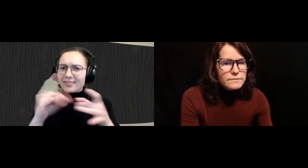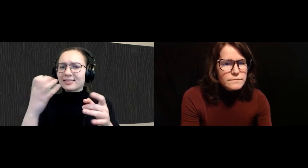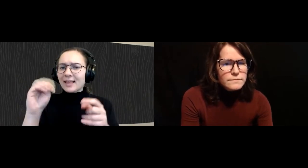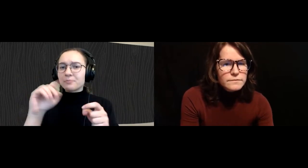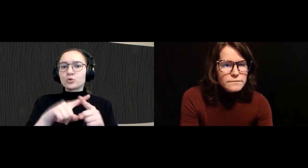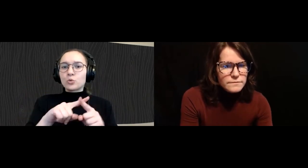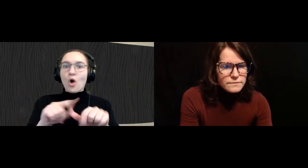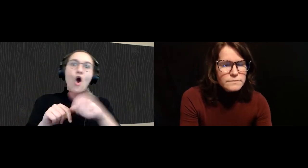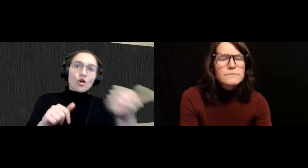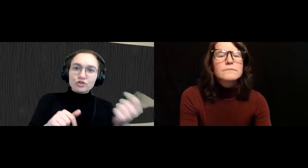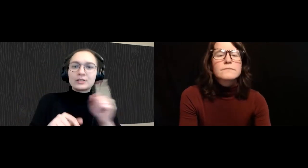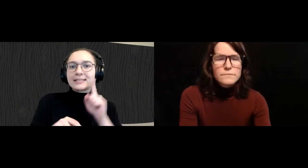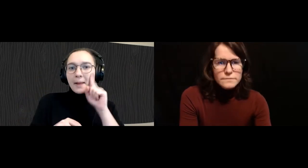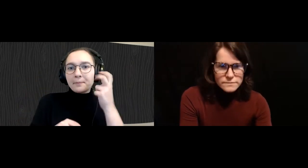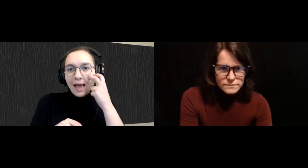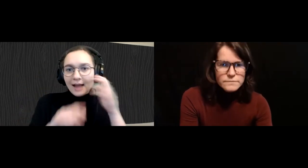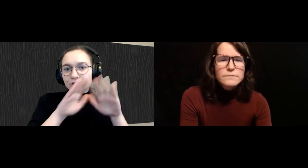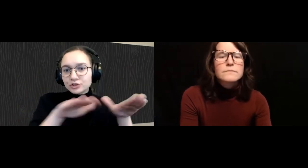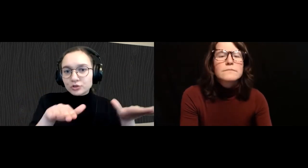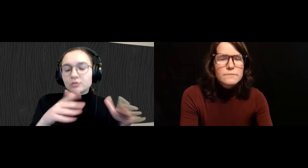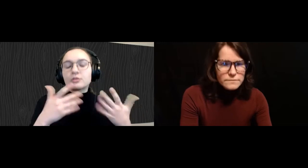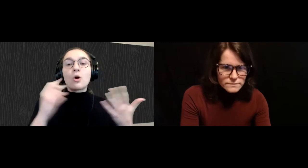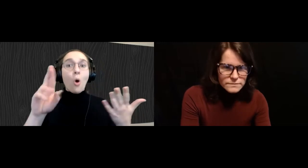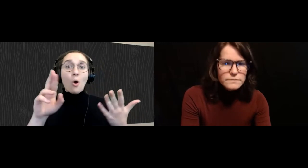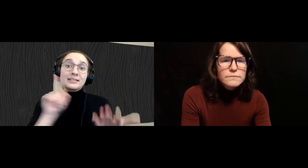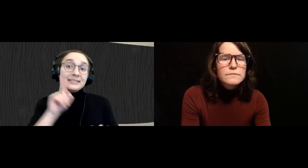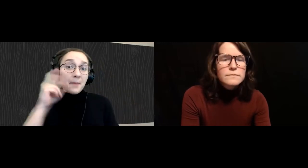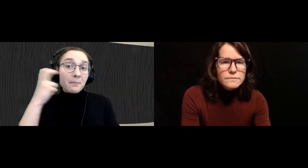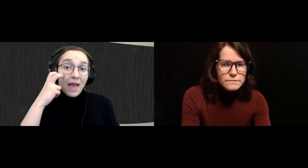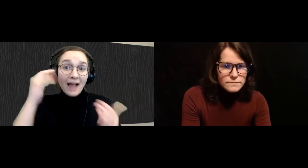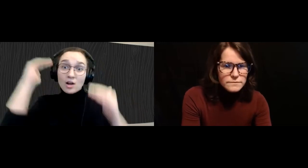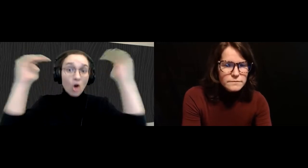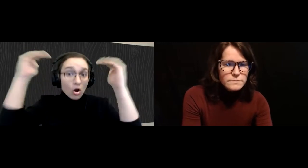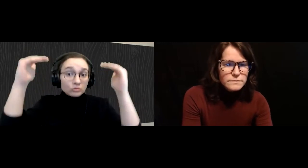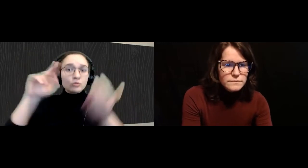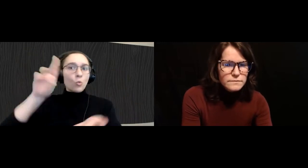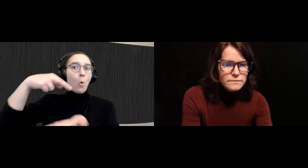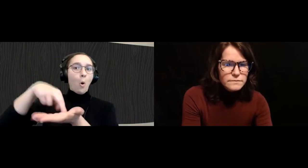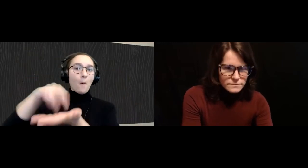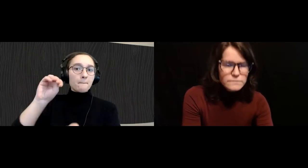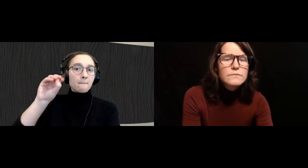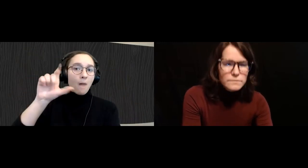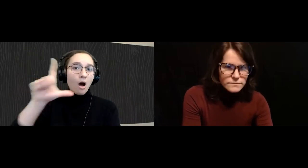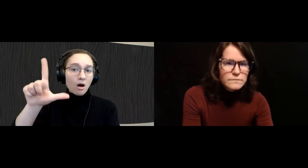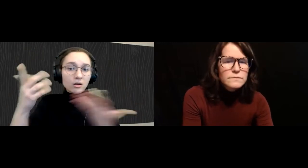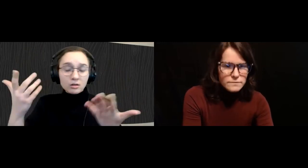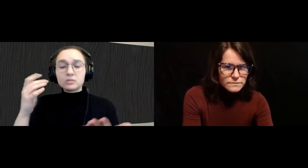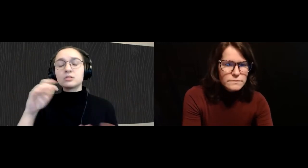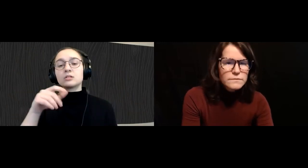really important to make that connection with other deafblind children or with deafblind adults that can be